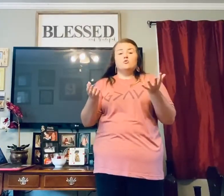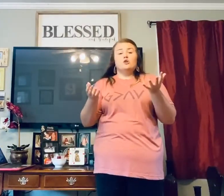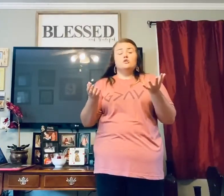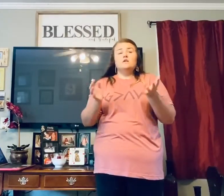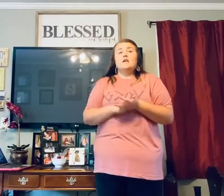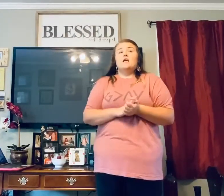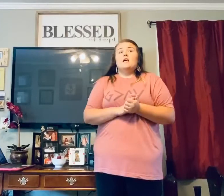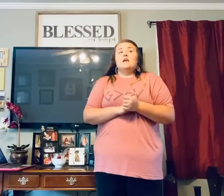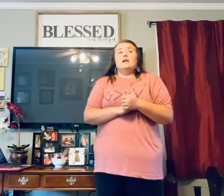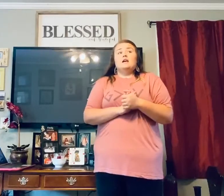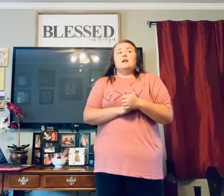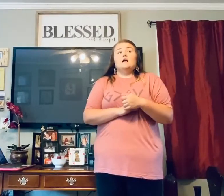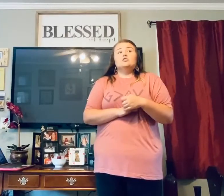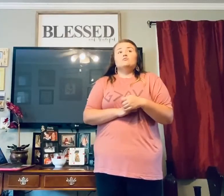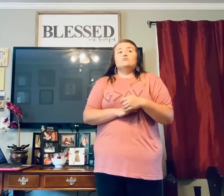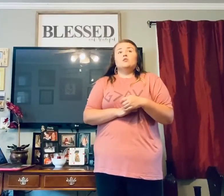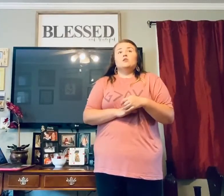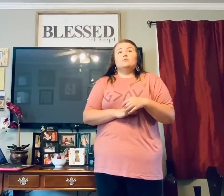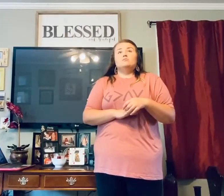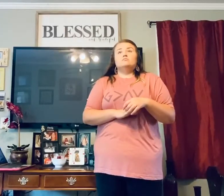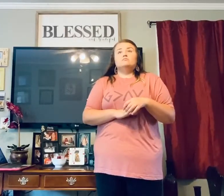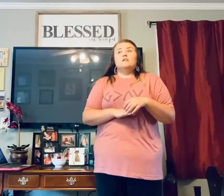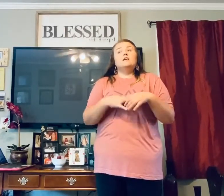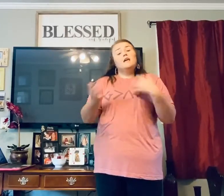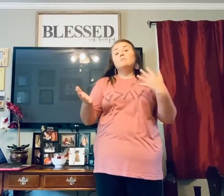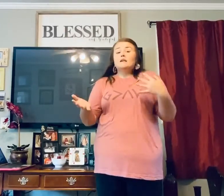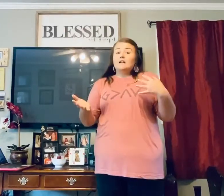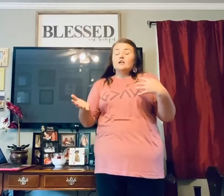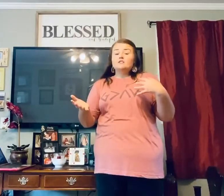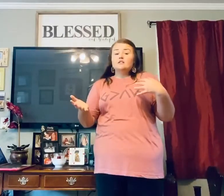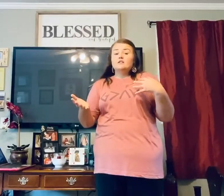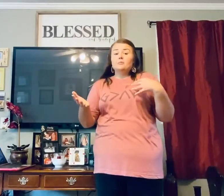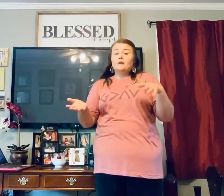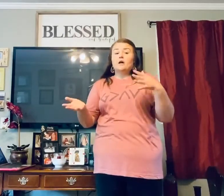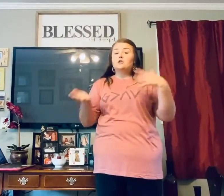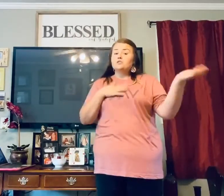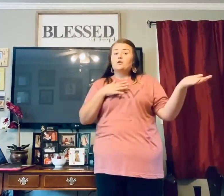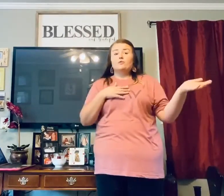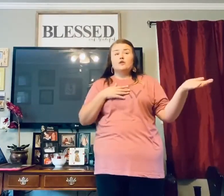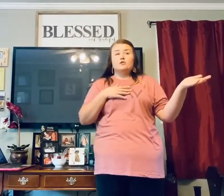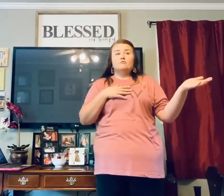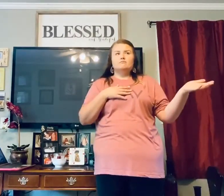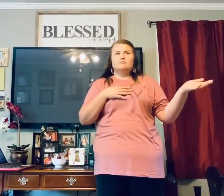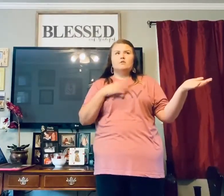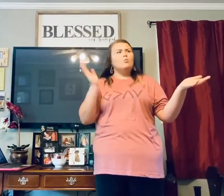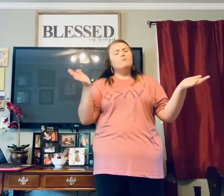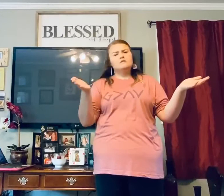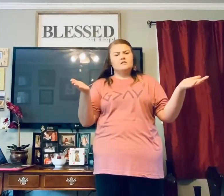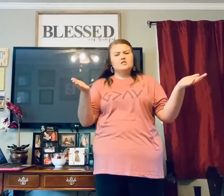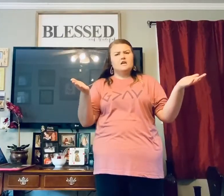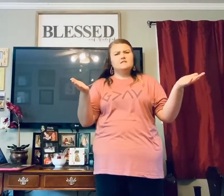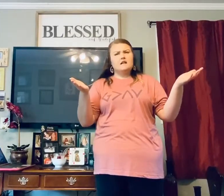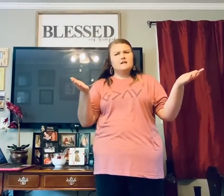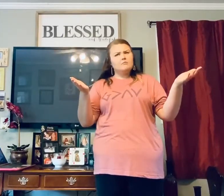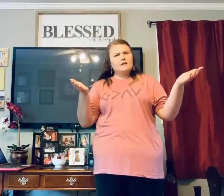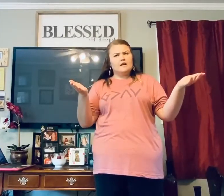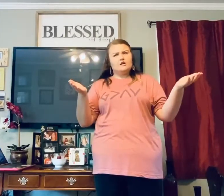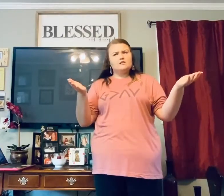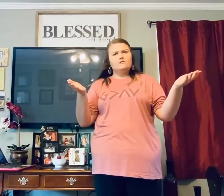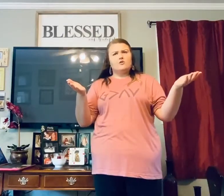disorders. And it can be inherited, but it also, there's a 1% chance that it can be inherited